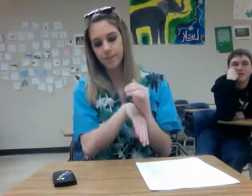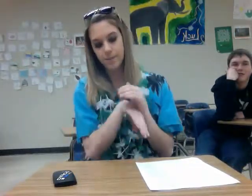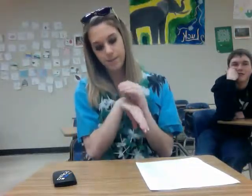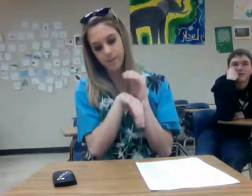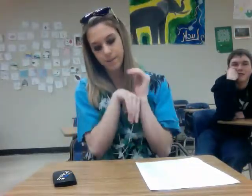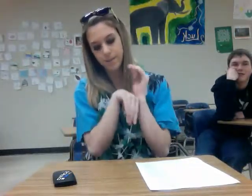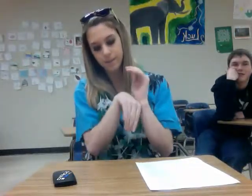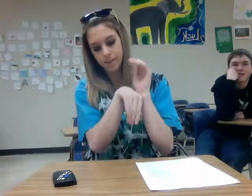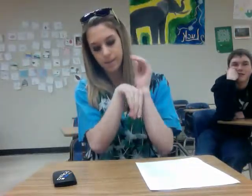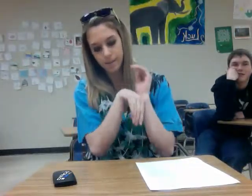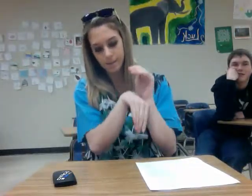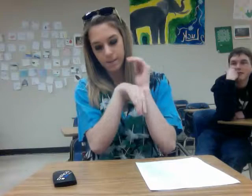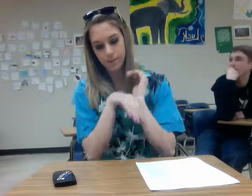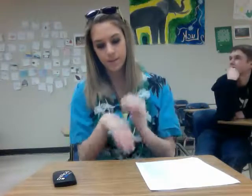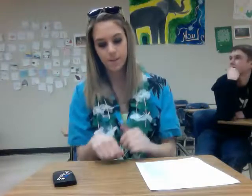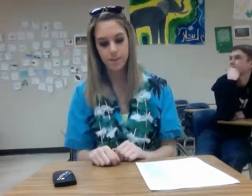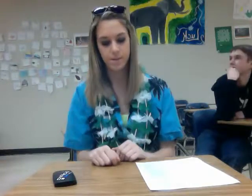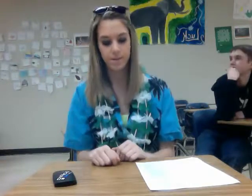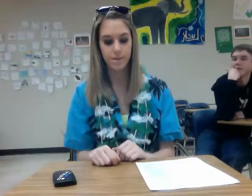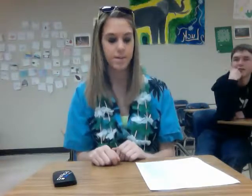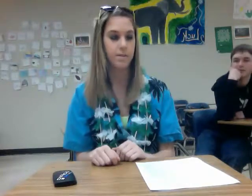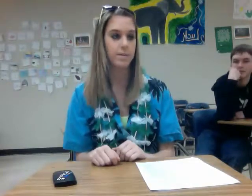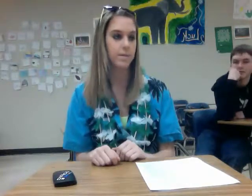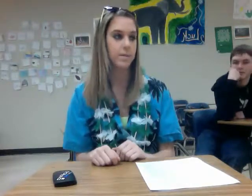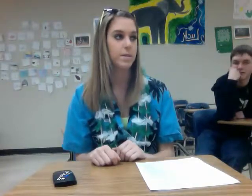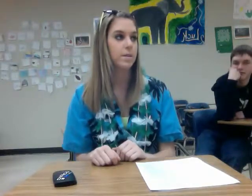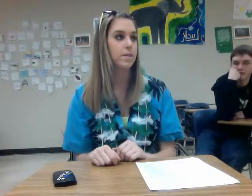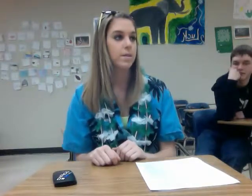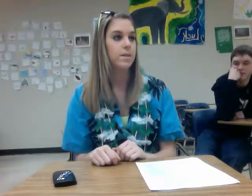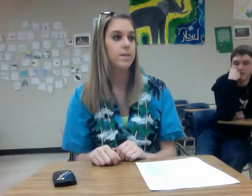house in the